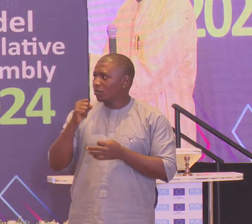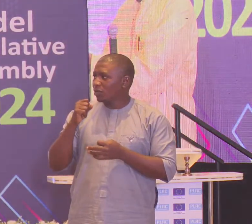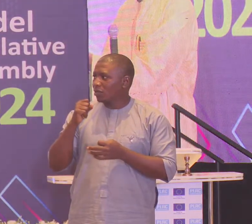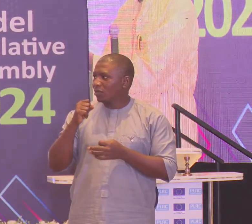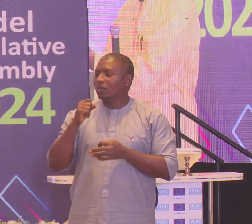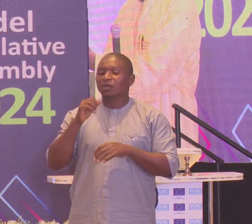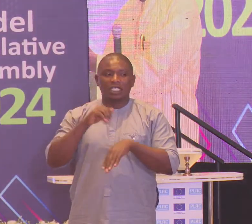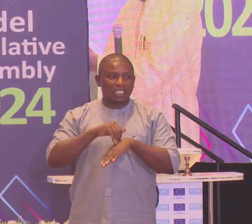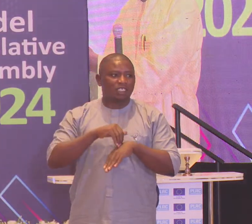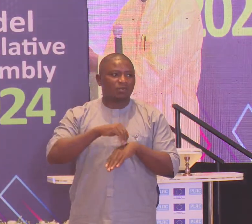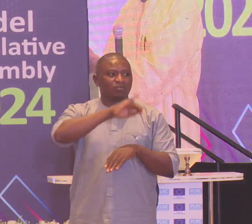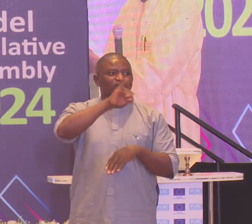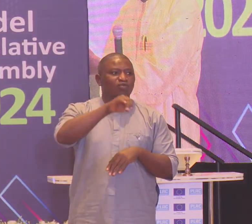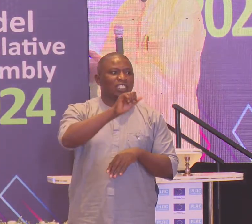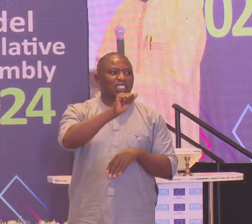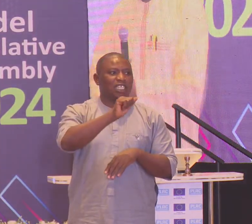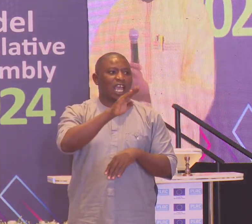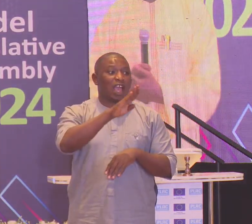yes, that's right.